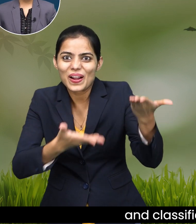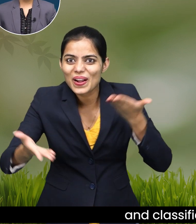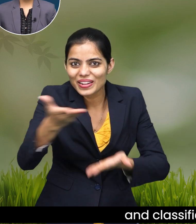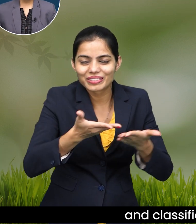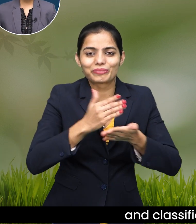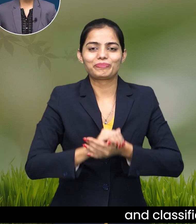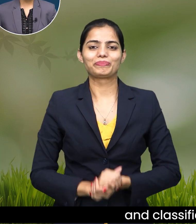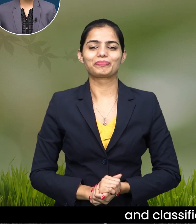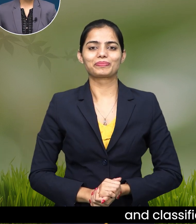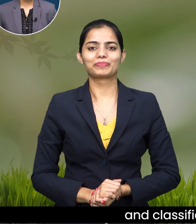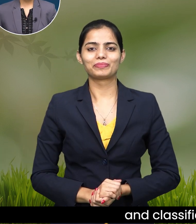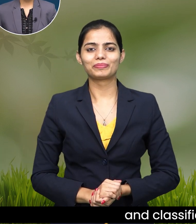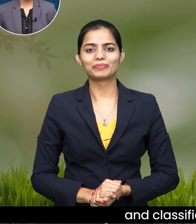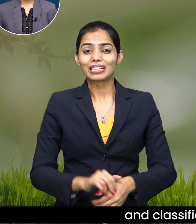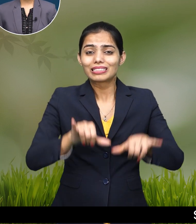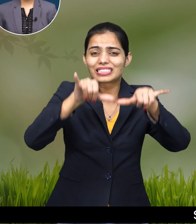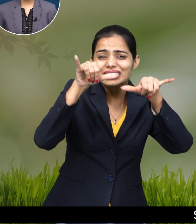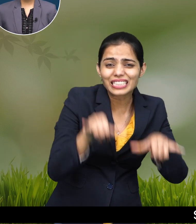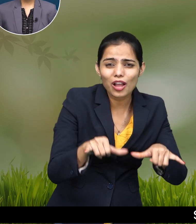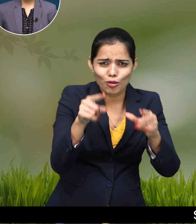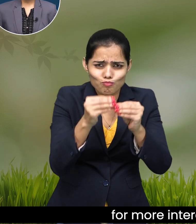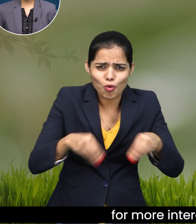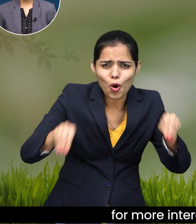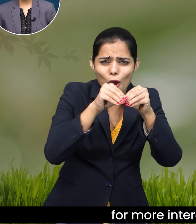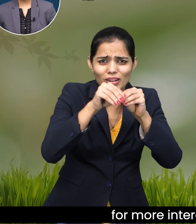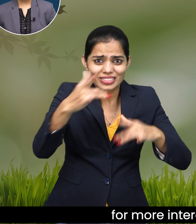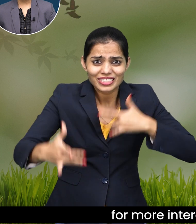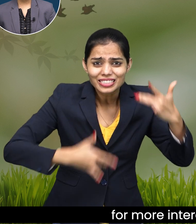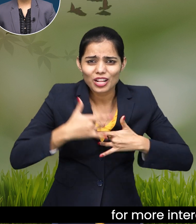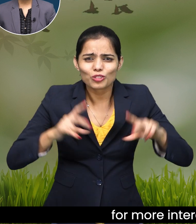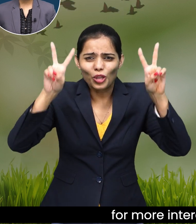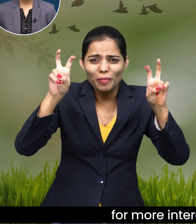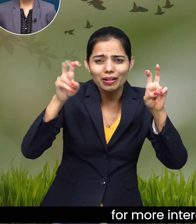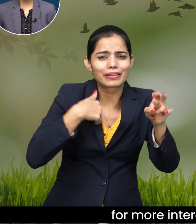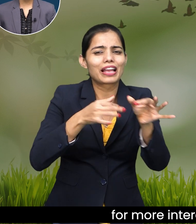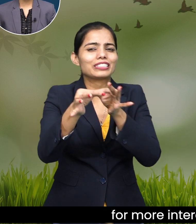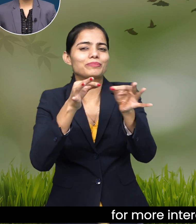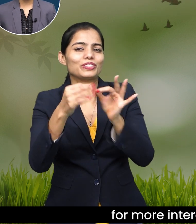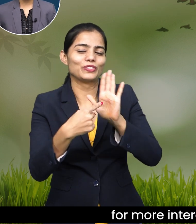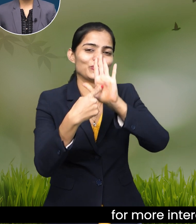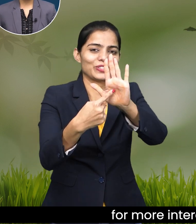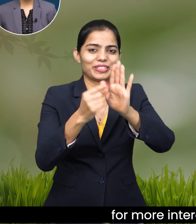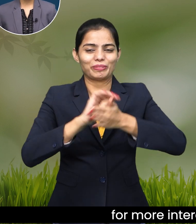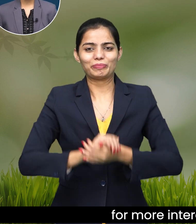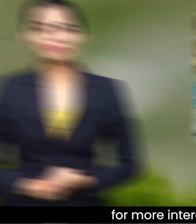and classification of living things. Stay tuned for more interesting topics to